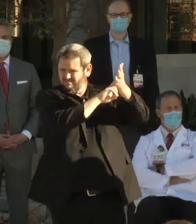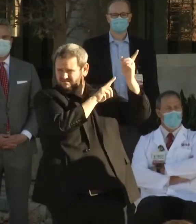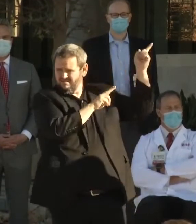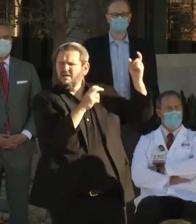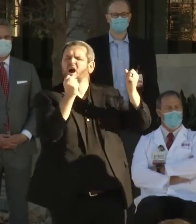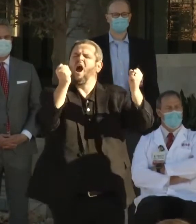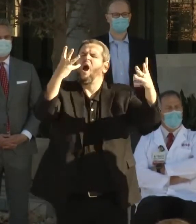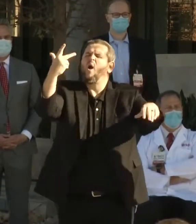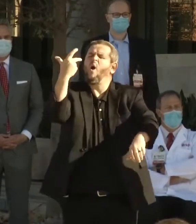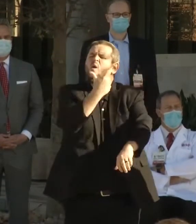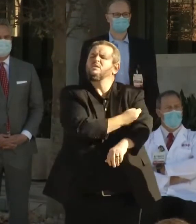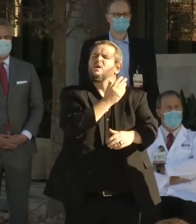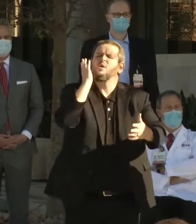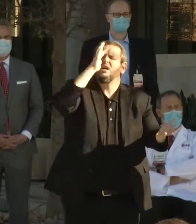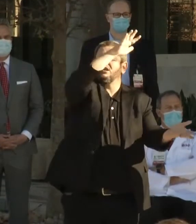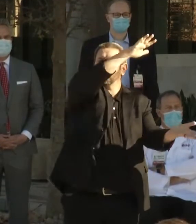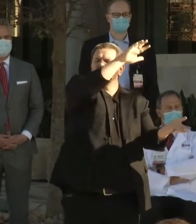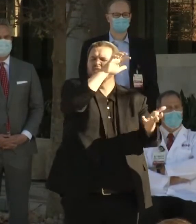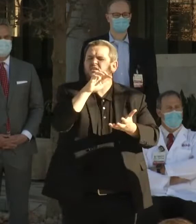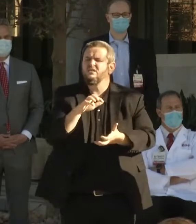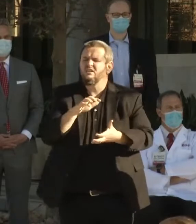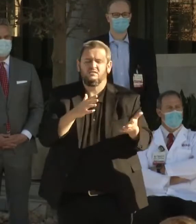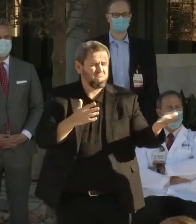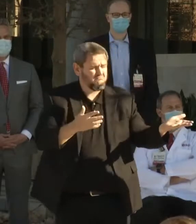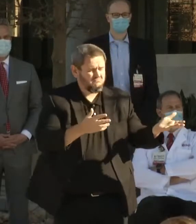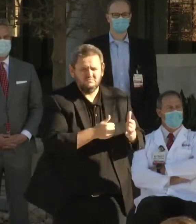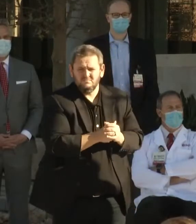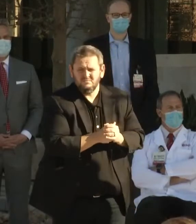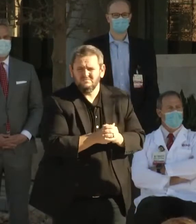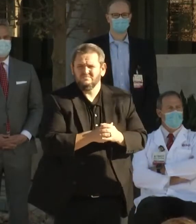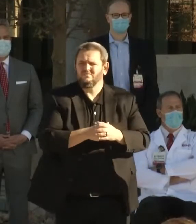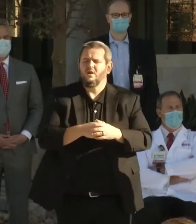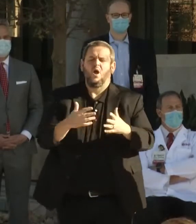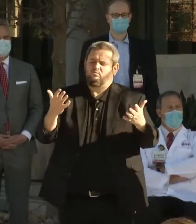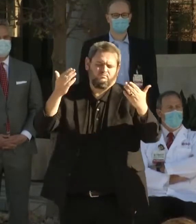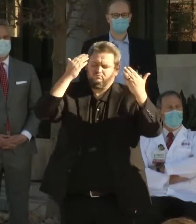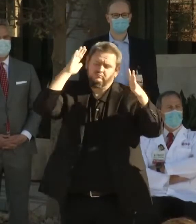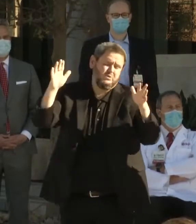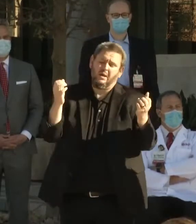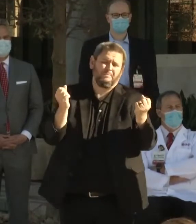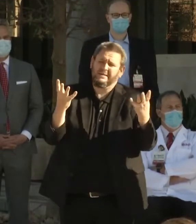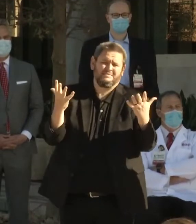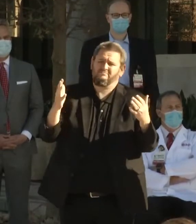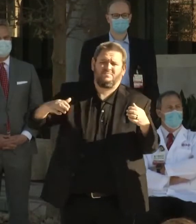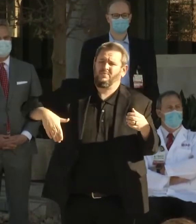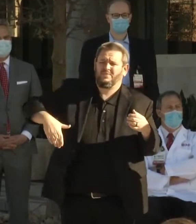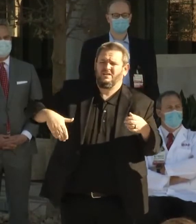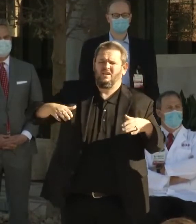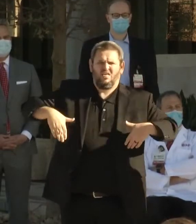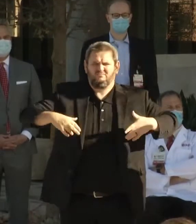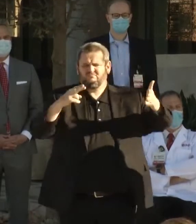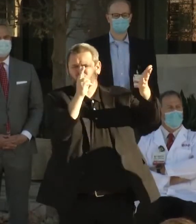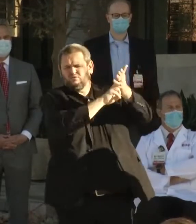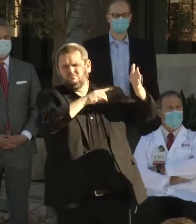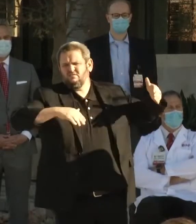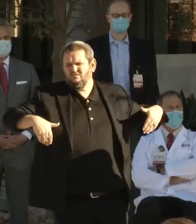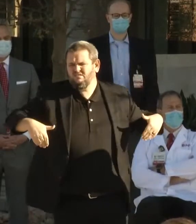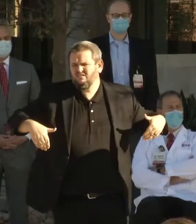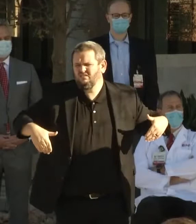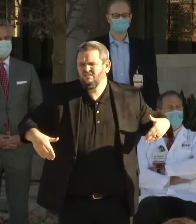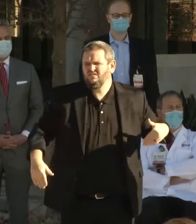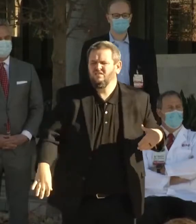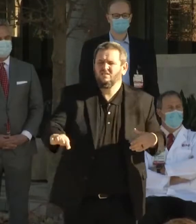We don't know yet. We haven't signed a contract with anyone. They are producing